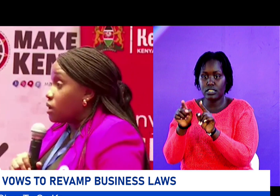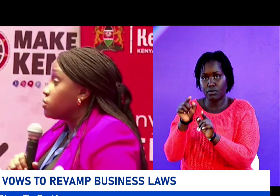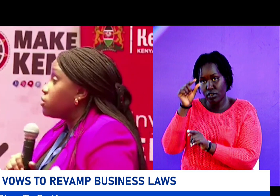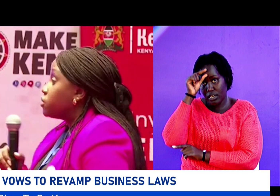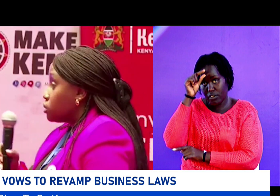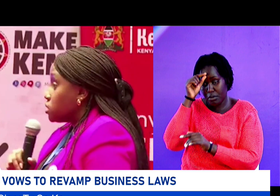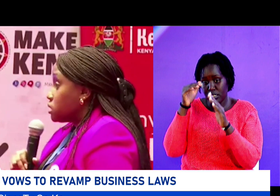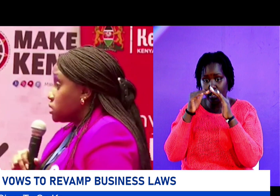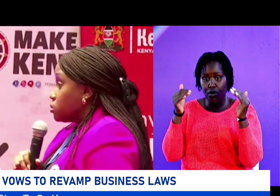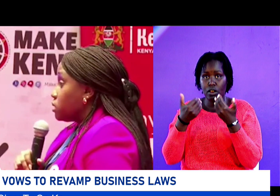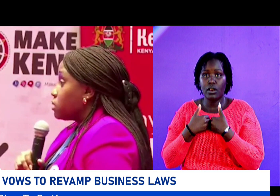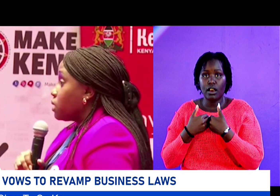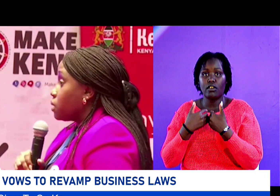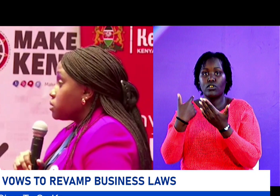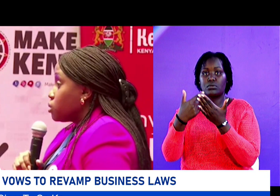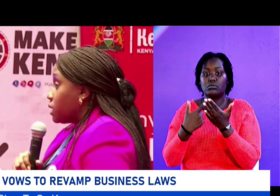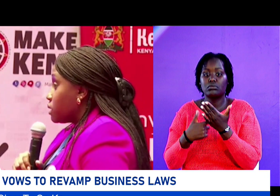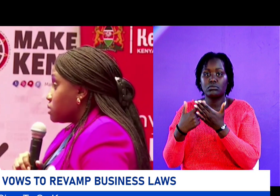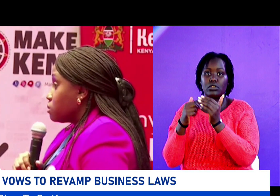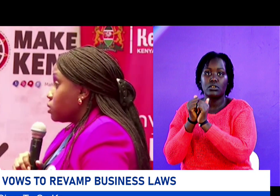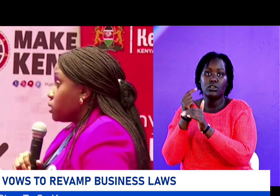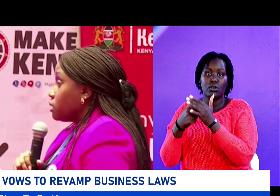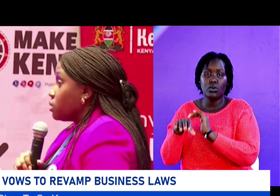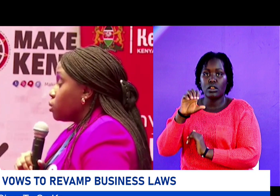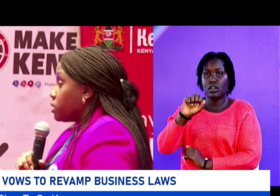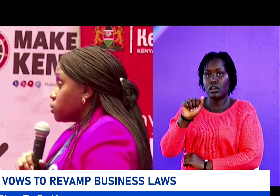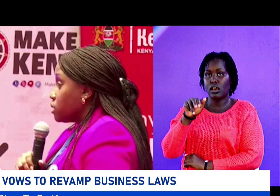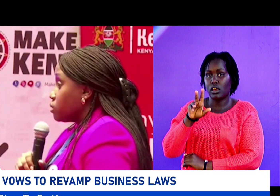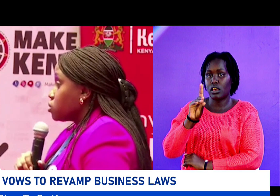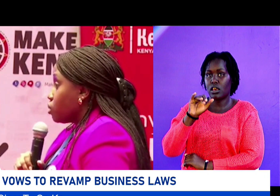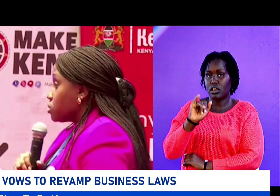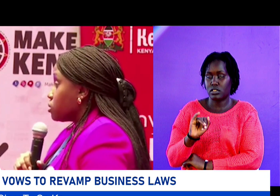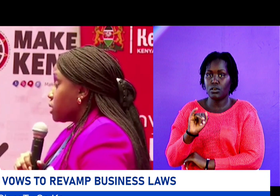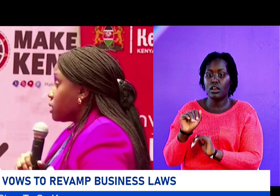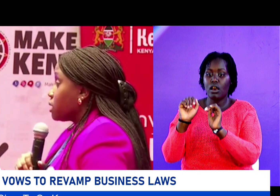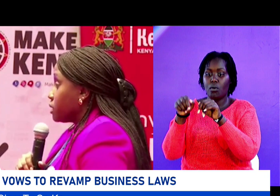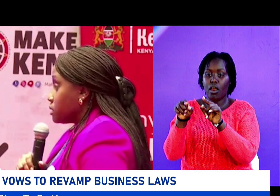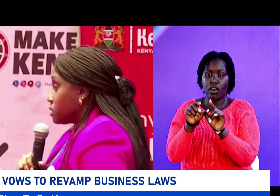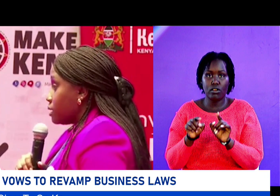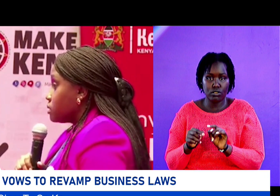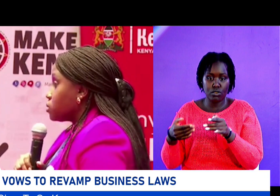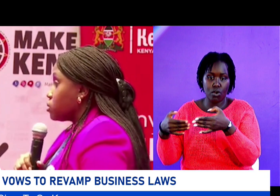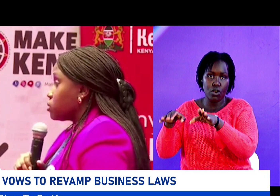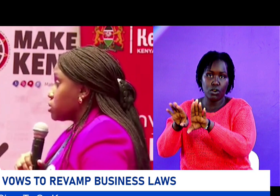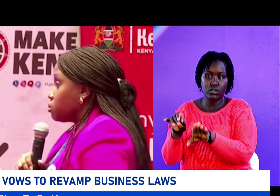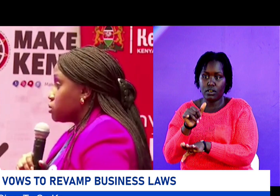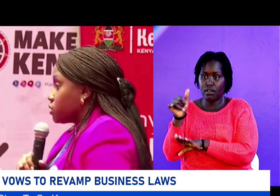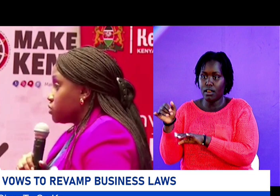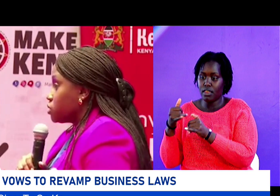have negotiated with Saudi Exim. We hope that we can also close on another credit line that will also support